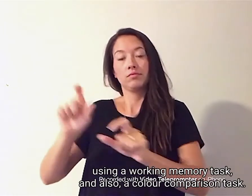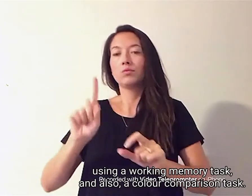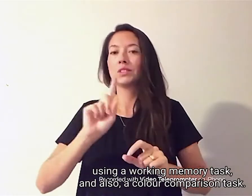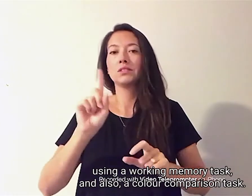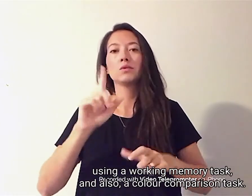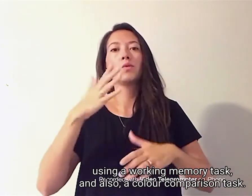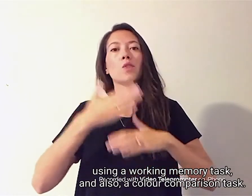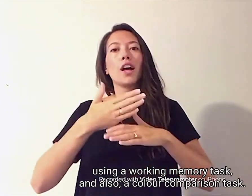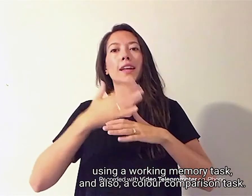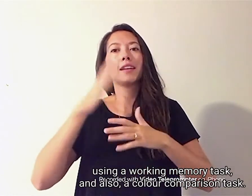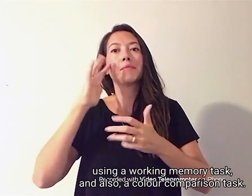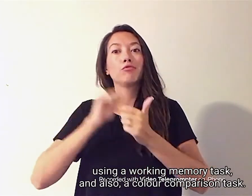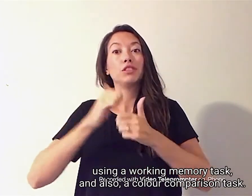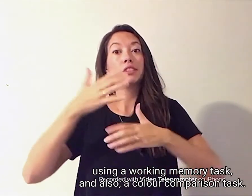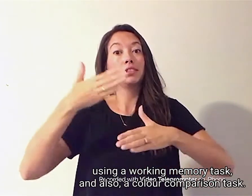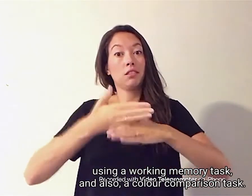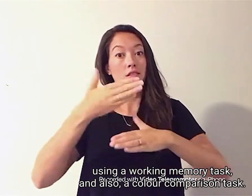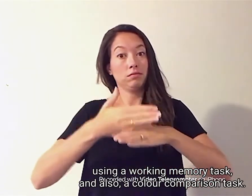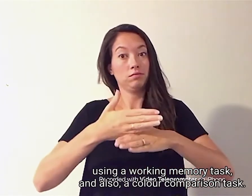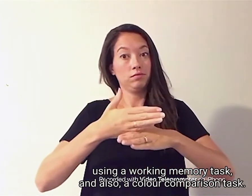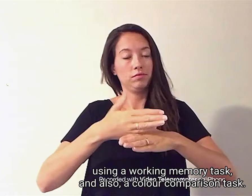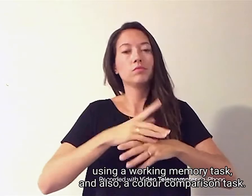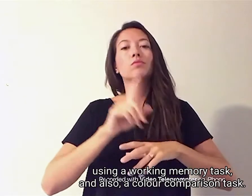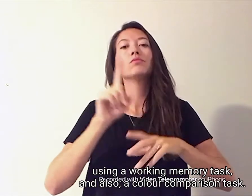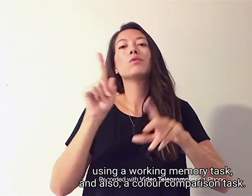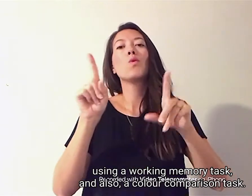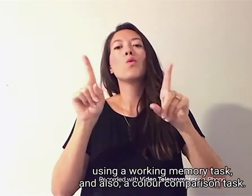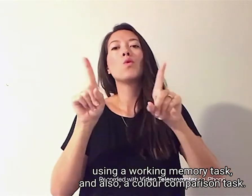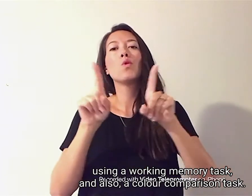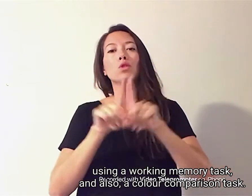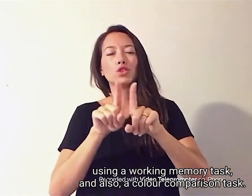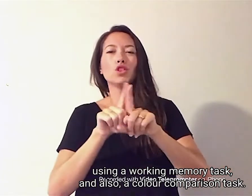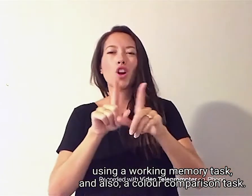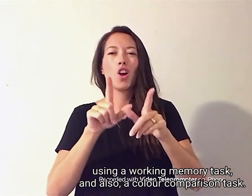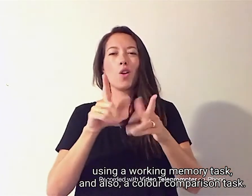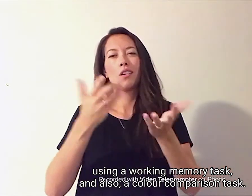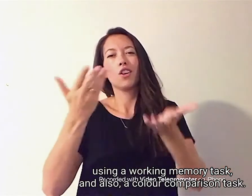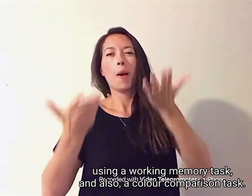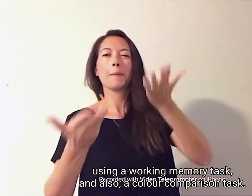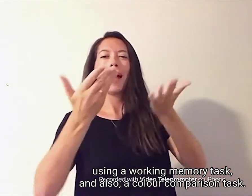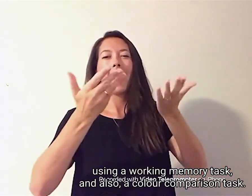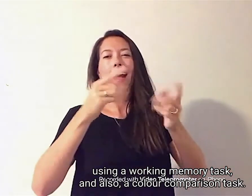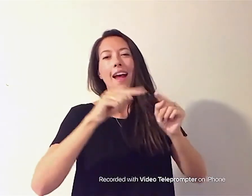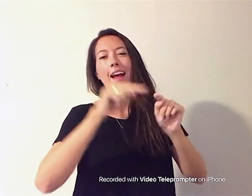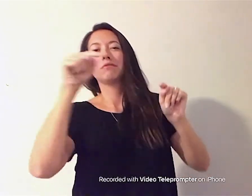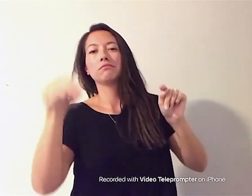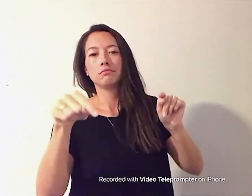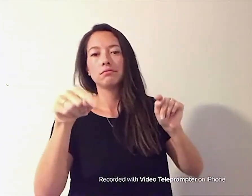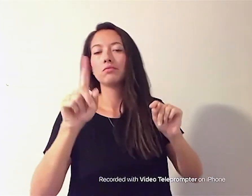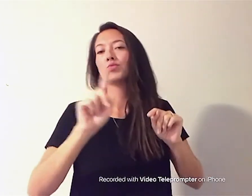memory task and also a colour comparison task.